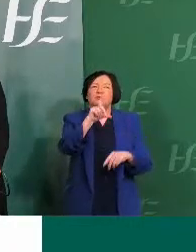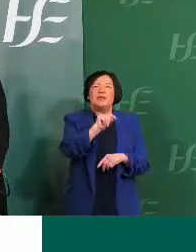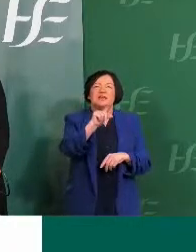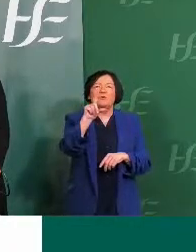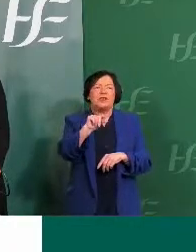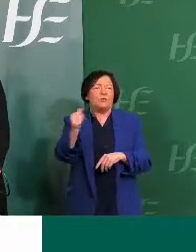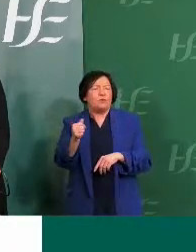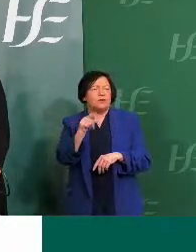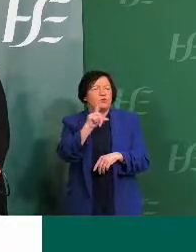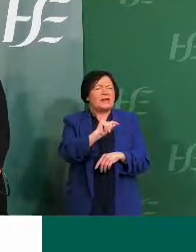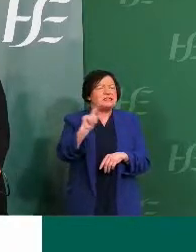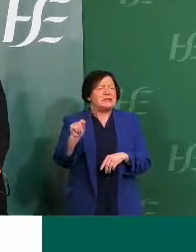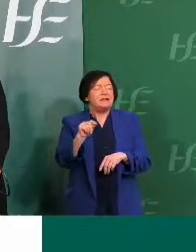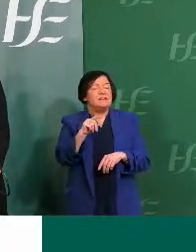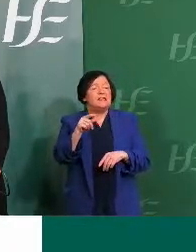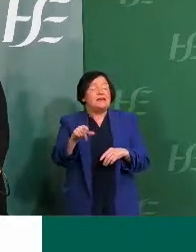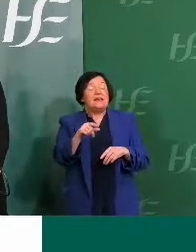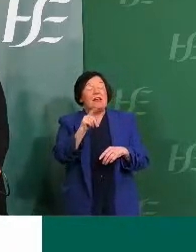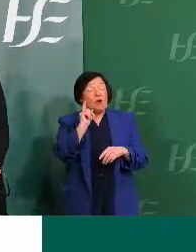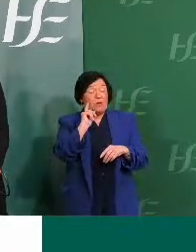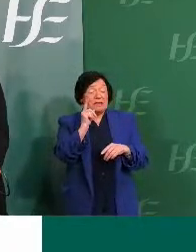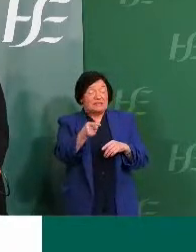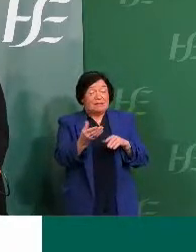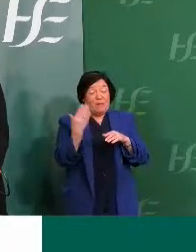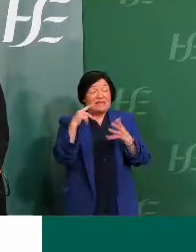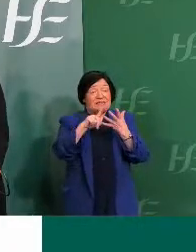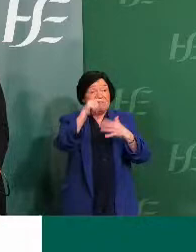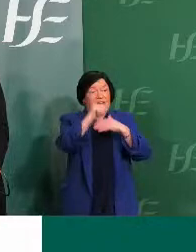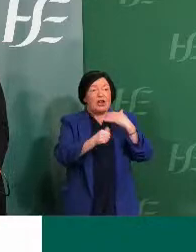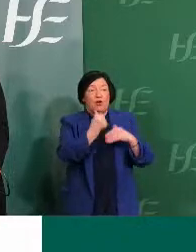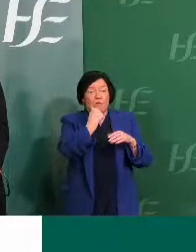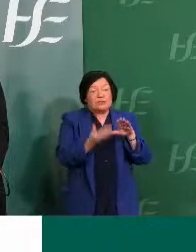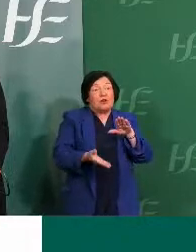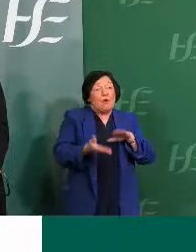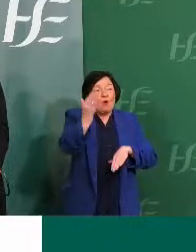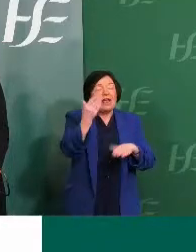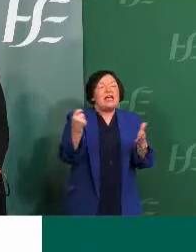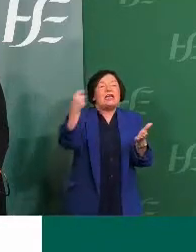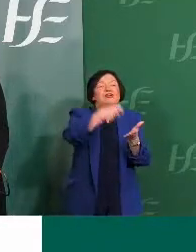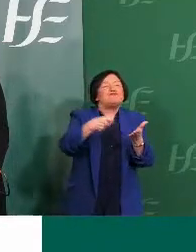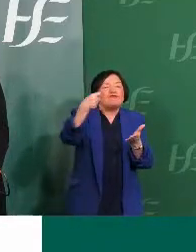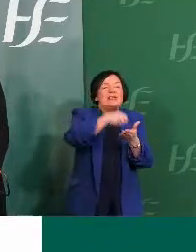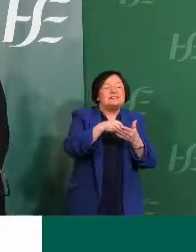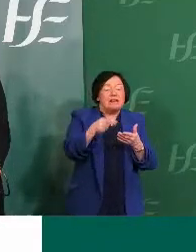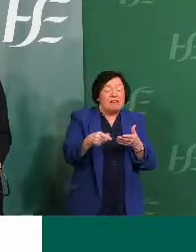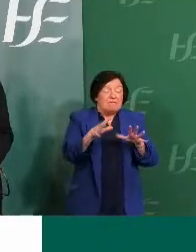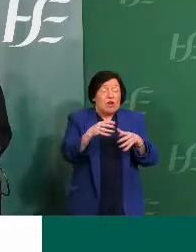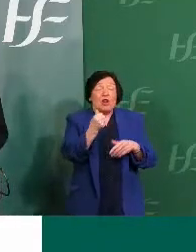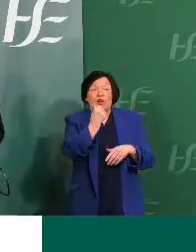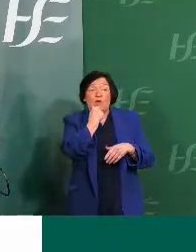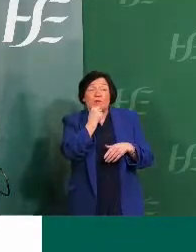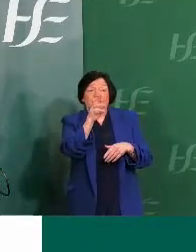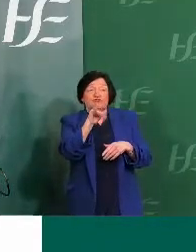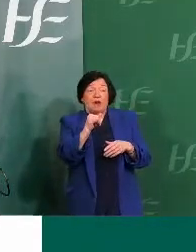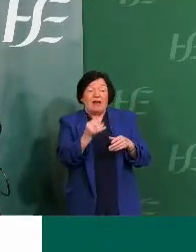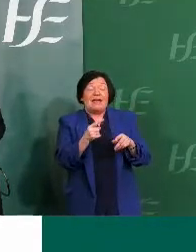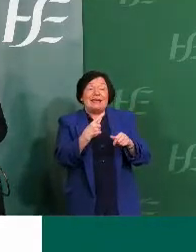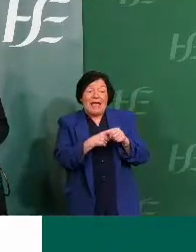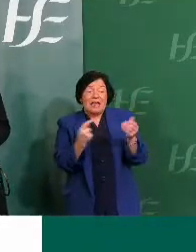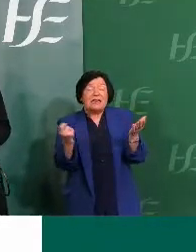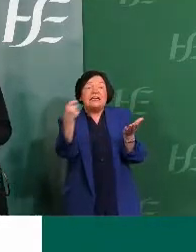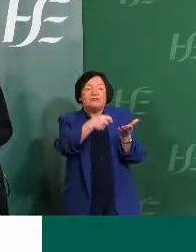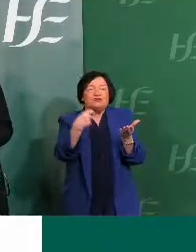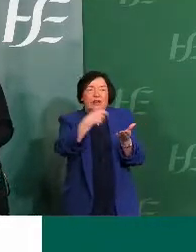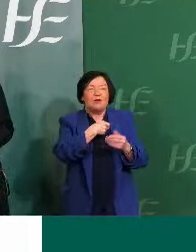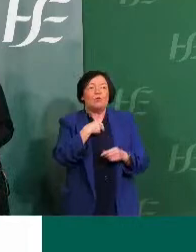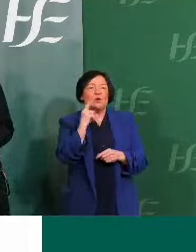2020. In the past 7 days, we've seen the number going up. So in terms of, an increase in terms of the average numbers of trolleys, again, increasing there. So we